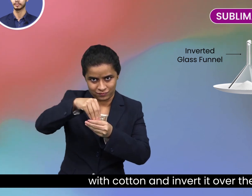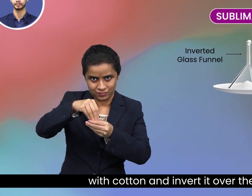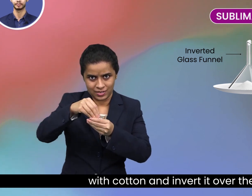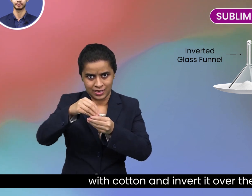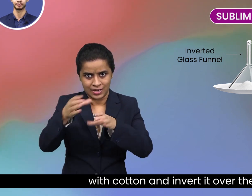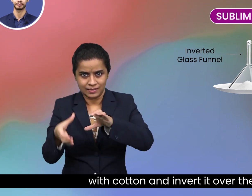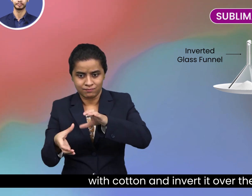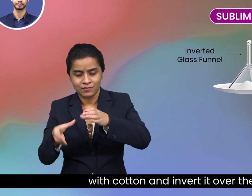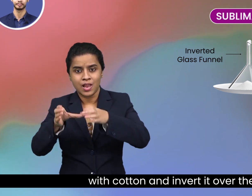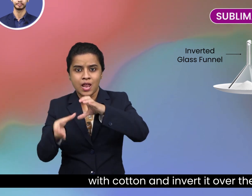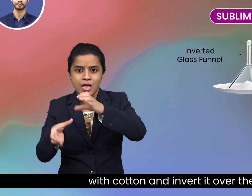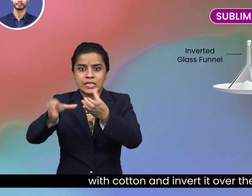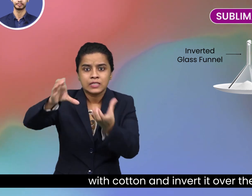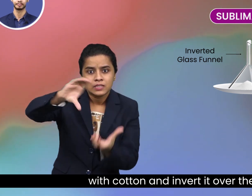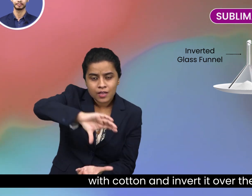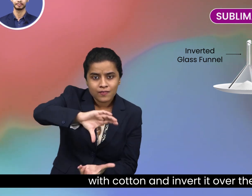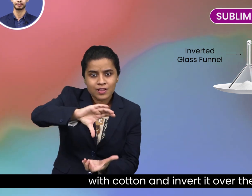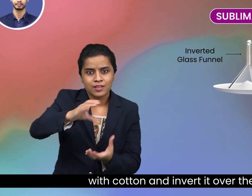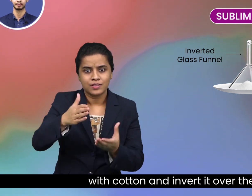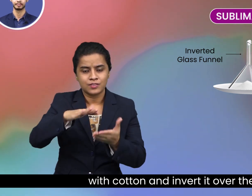dish.